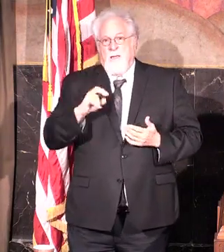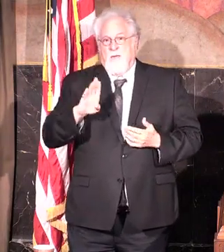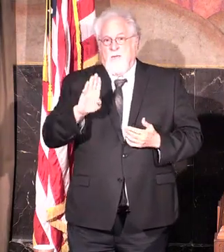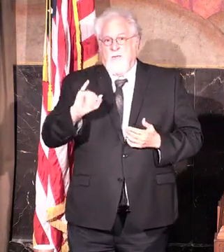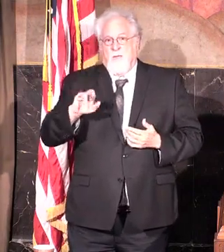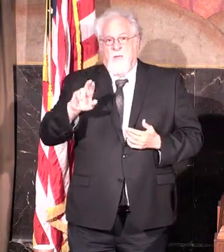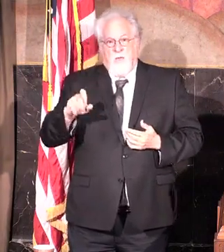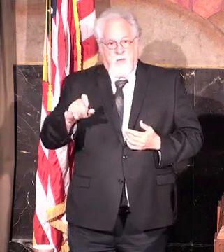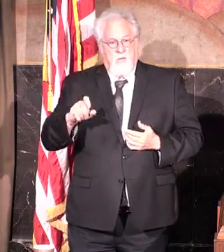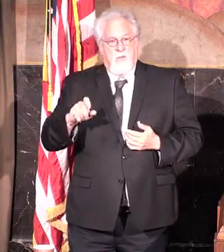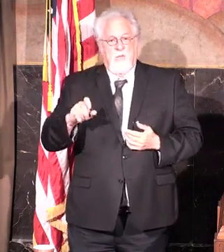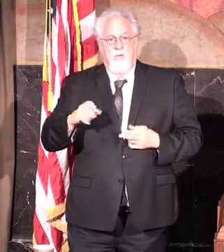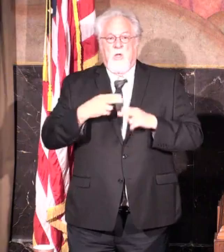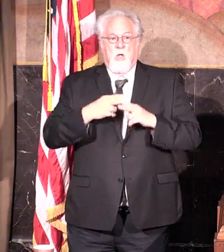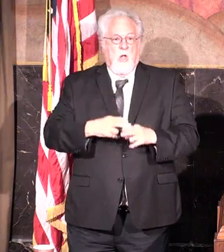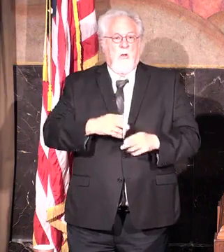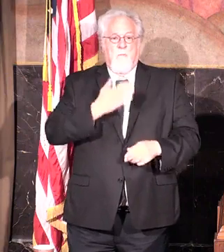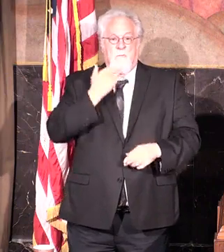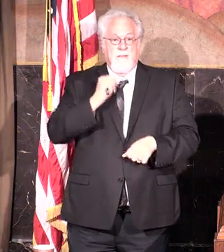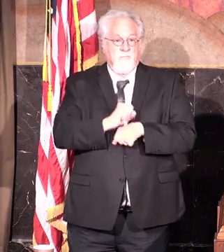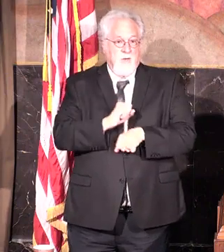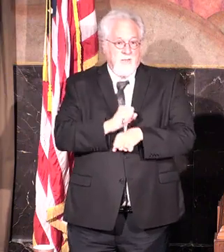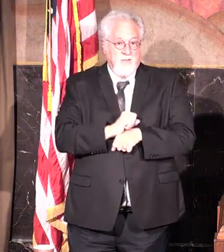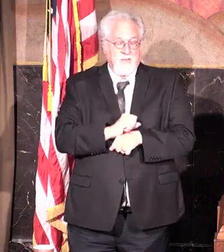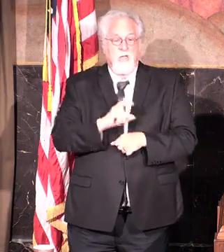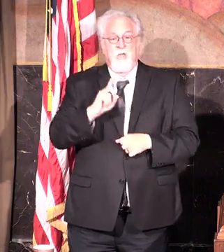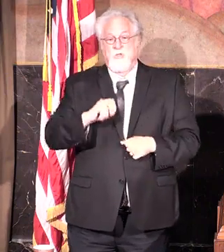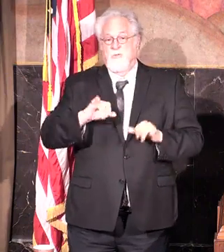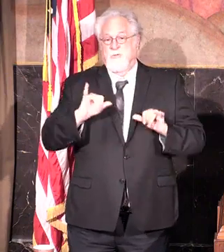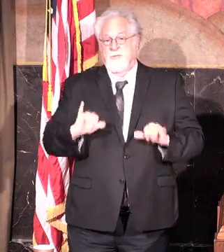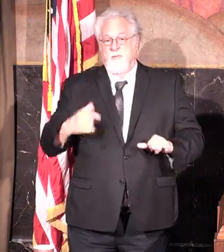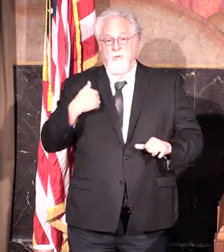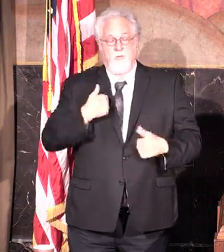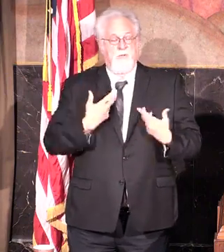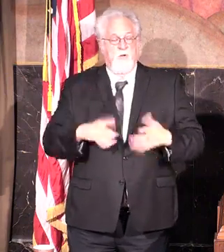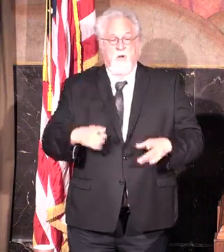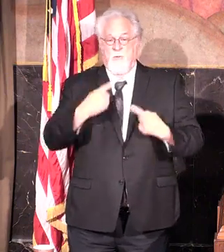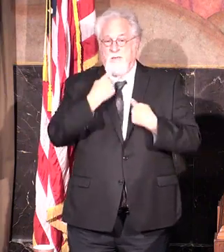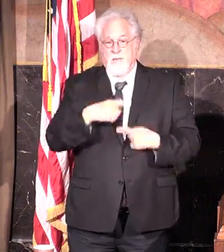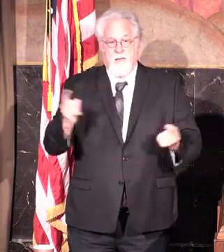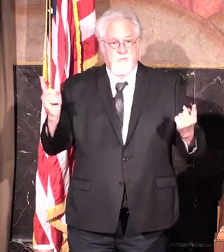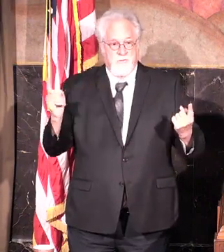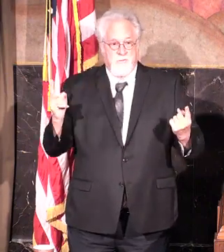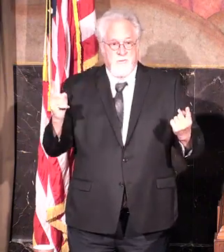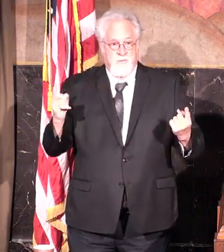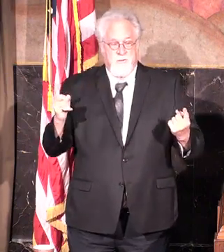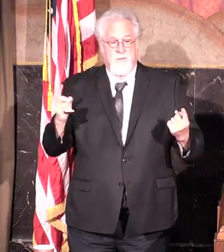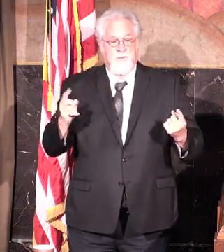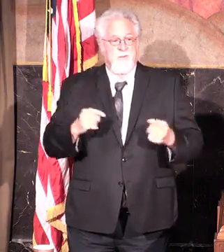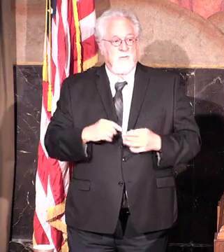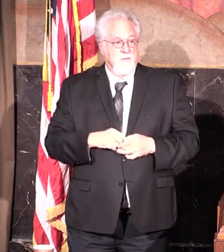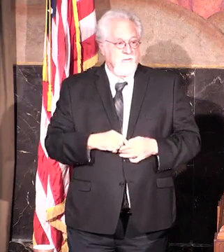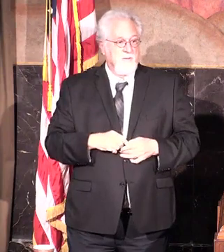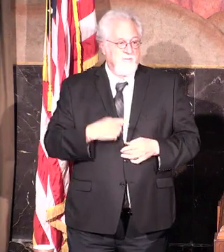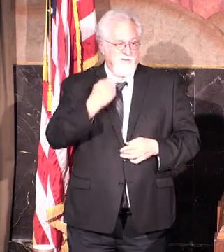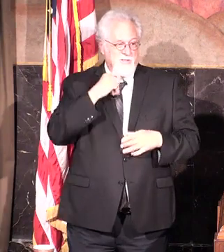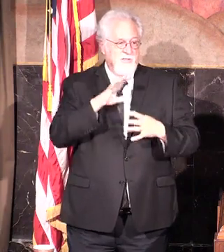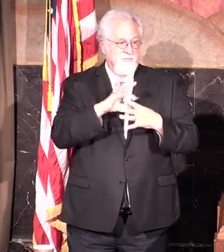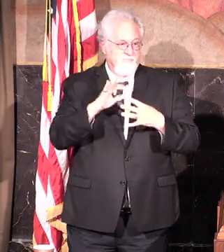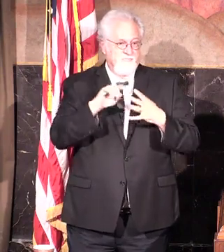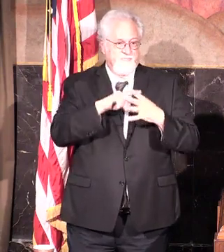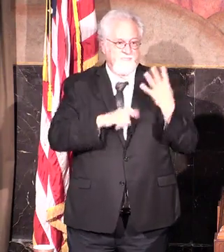and others have called it a best practice, are doing those mitigation measures that we've already put in place here in Louisiana, the ones that we've been talking